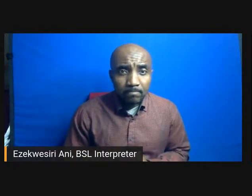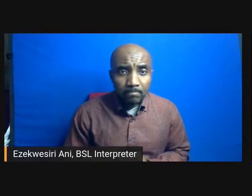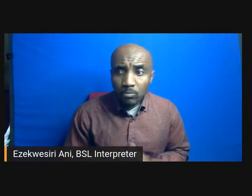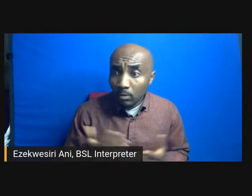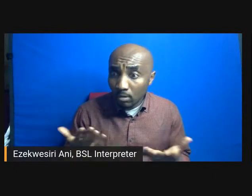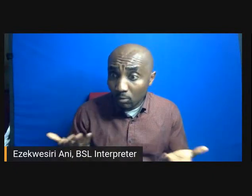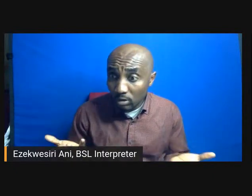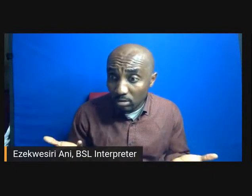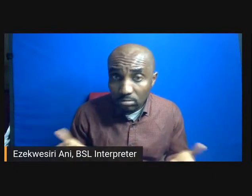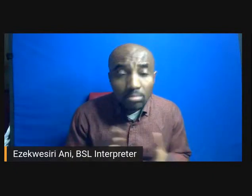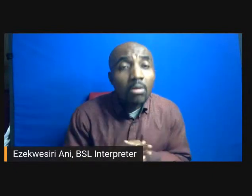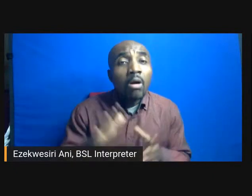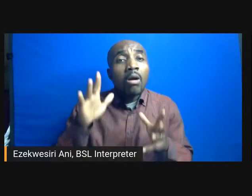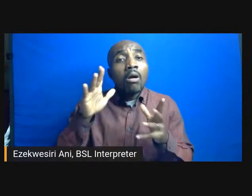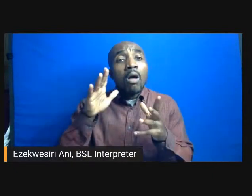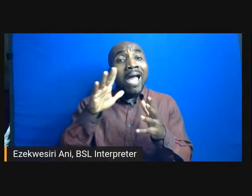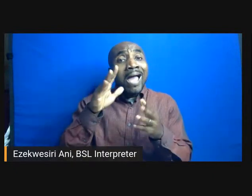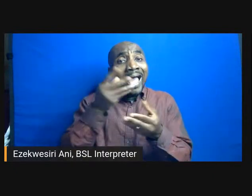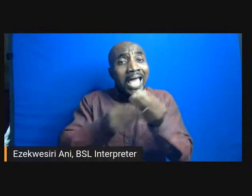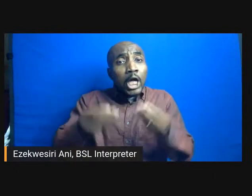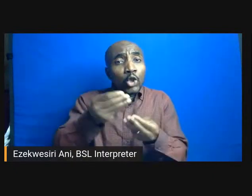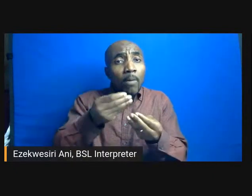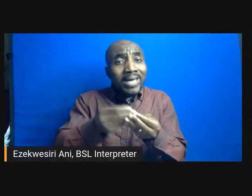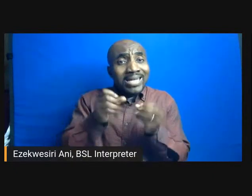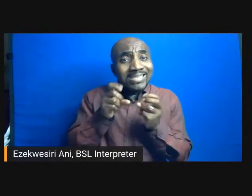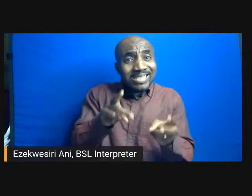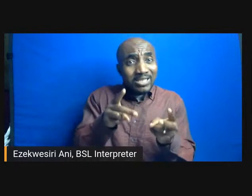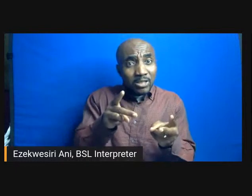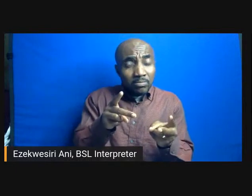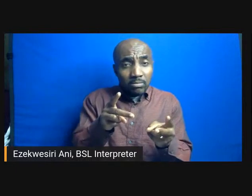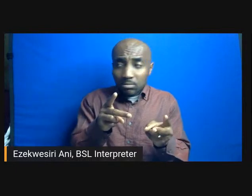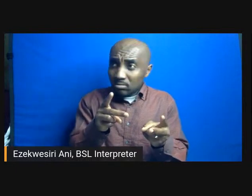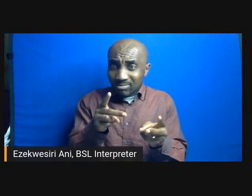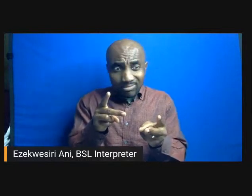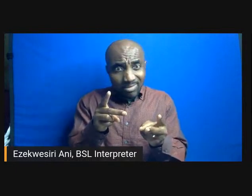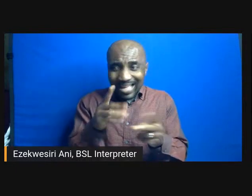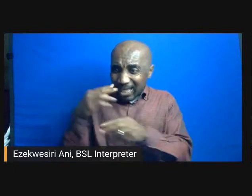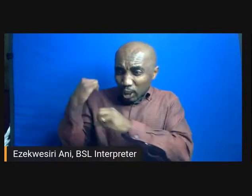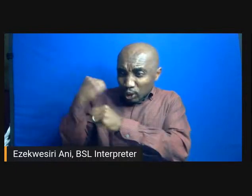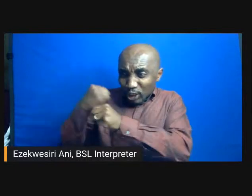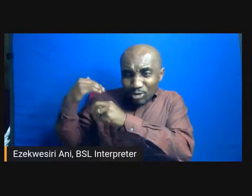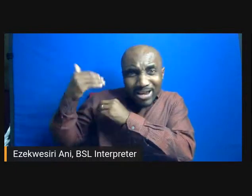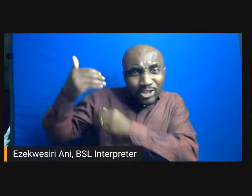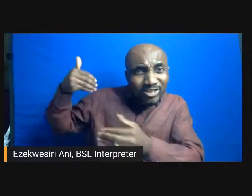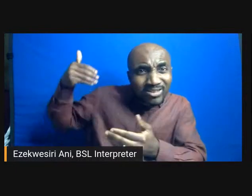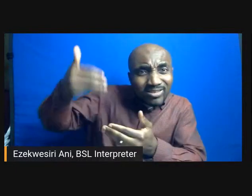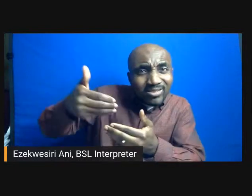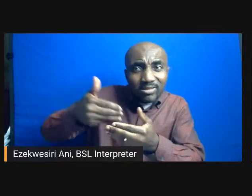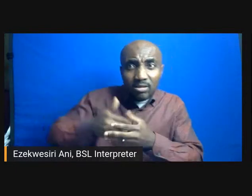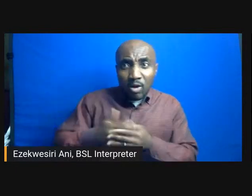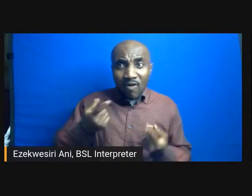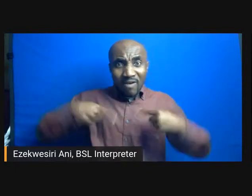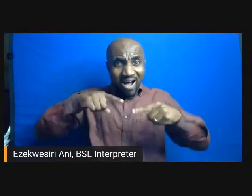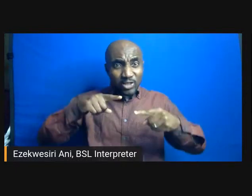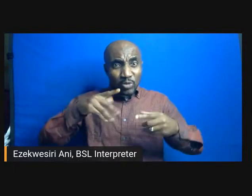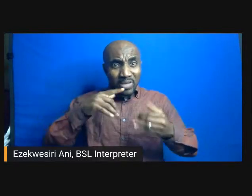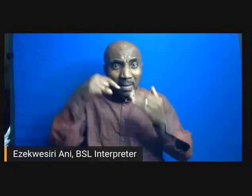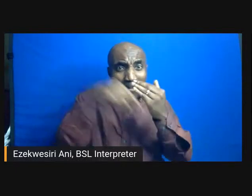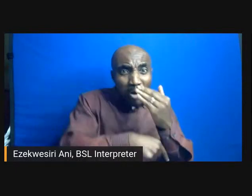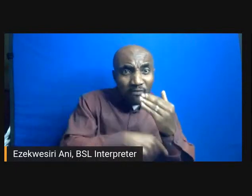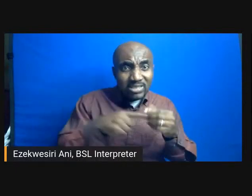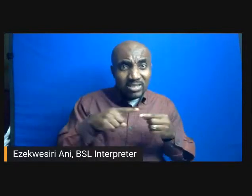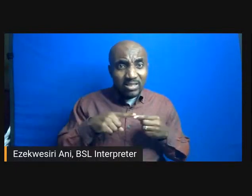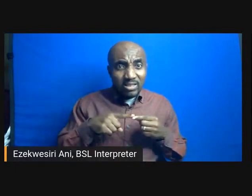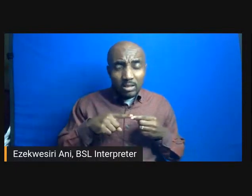Captive to economic systems that are hardwired from generations back to keep us in poverty and